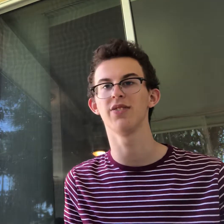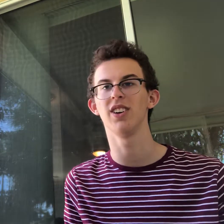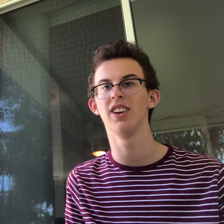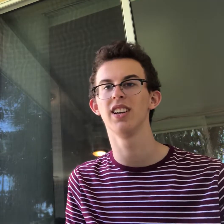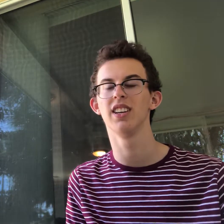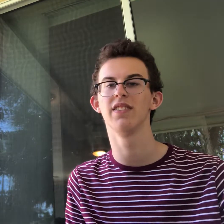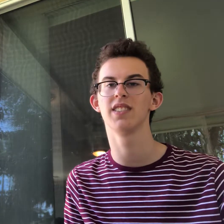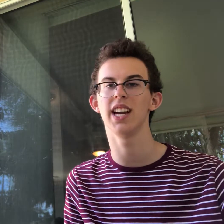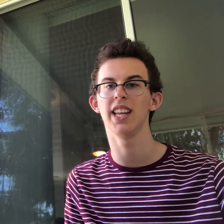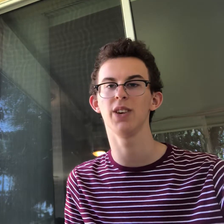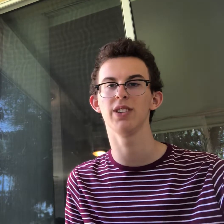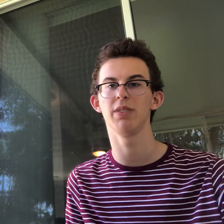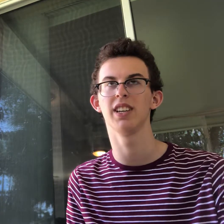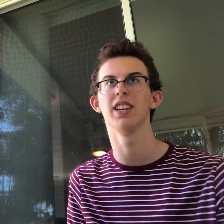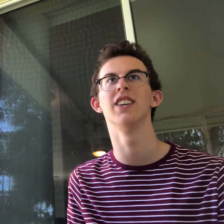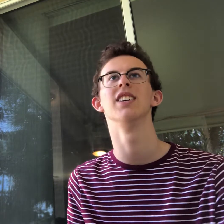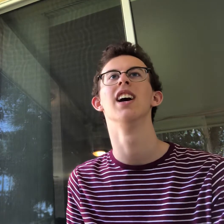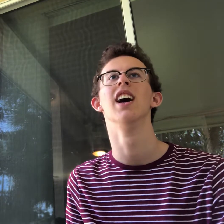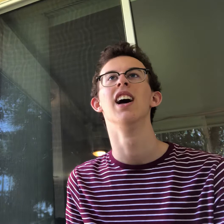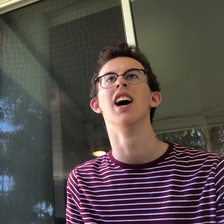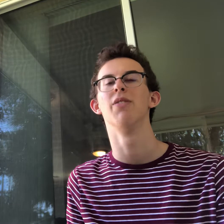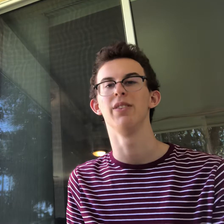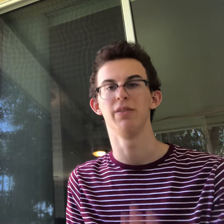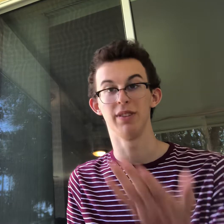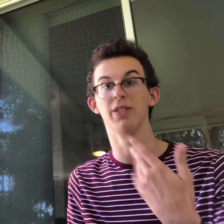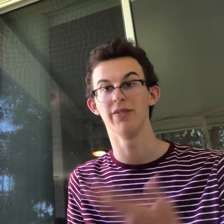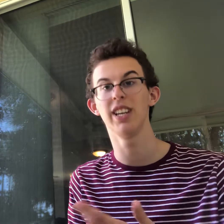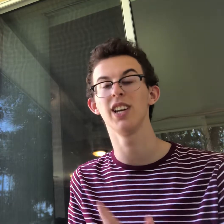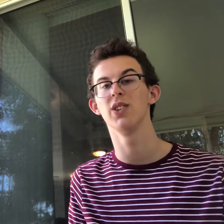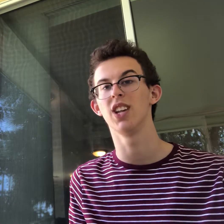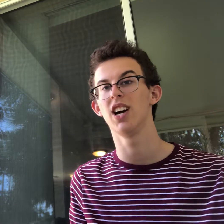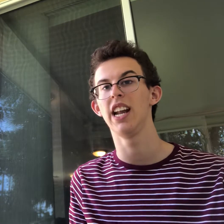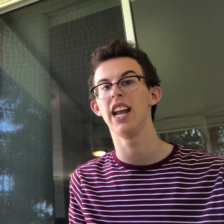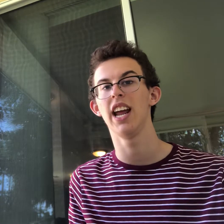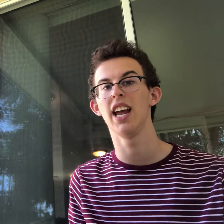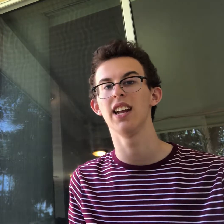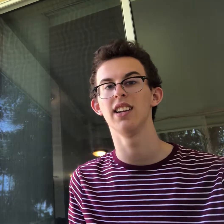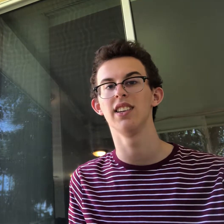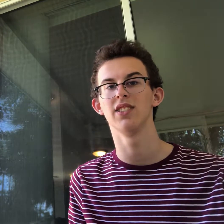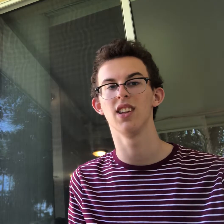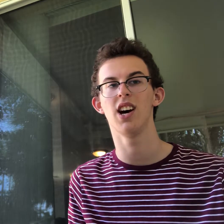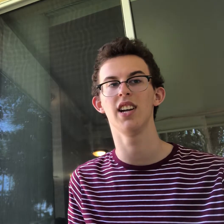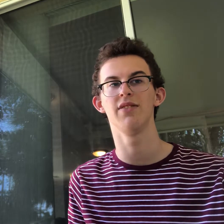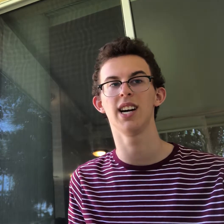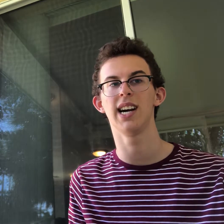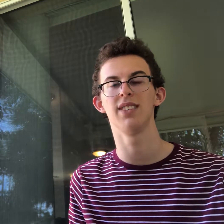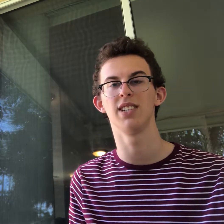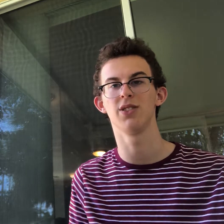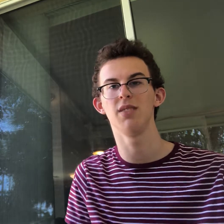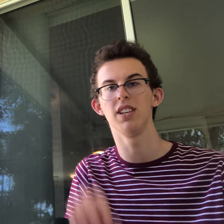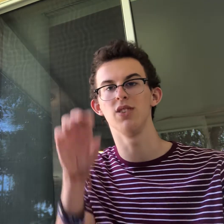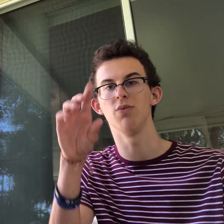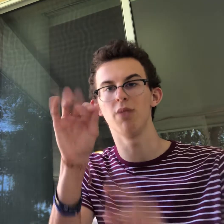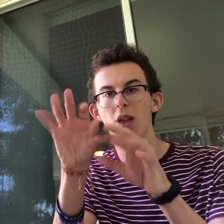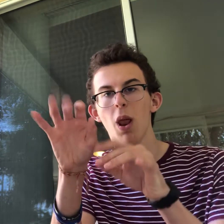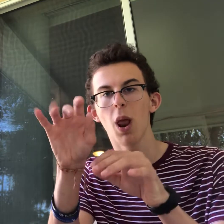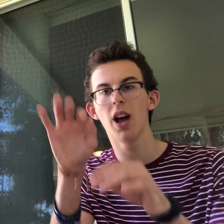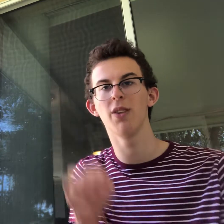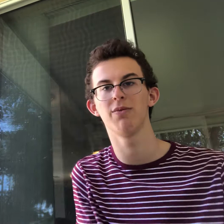for sign language because we've been doing the videos a lot, and there's a lot of times that you'll see me do blah, blah, blah, blah